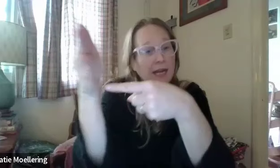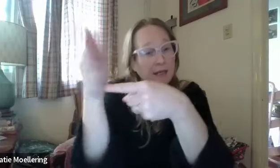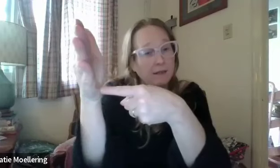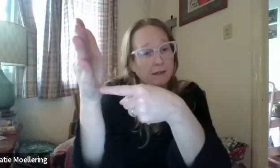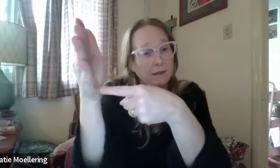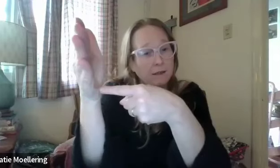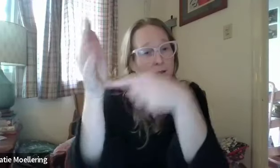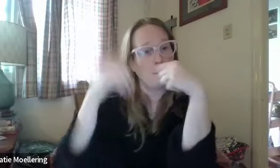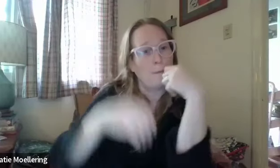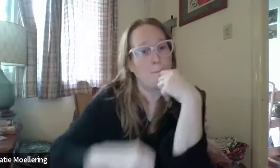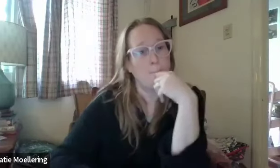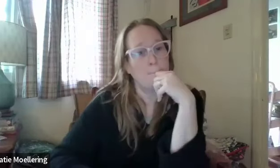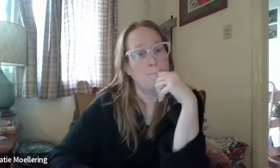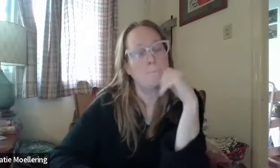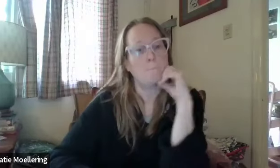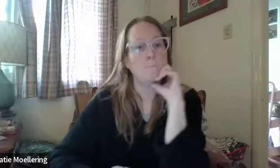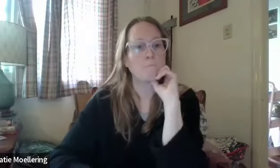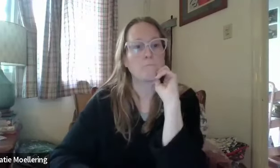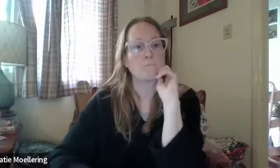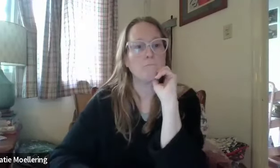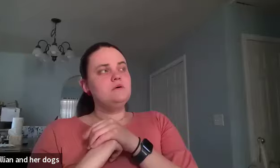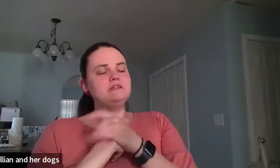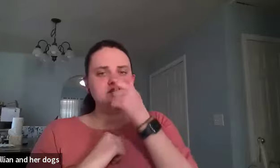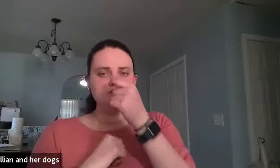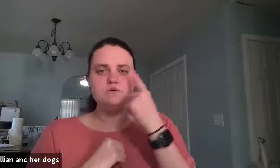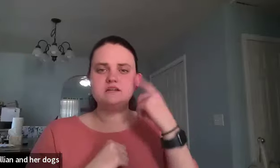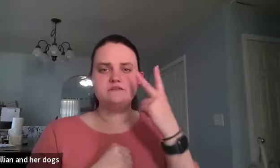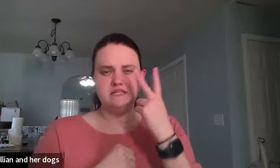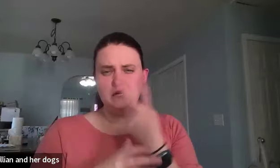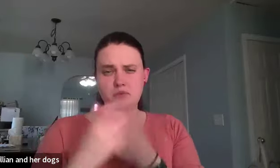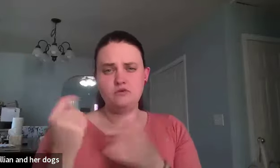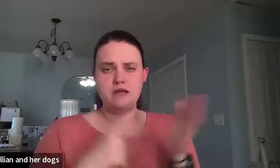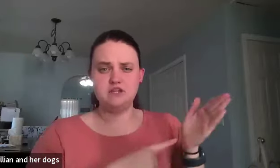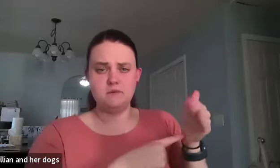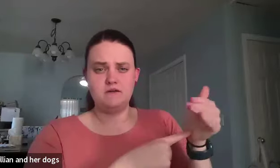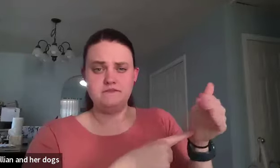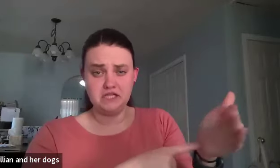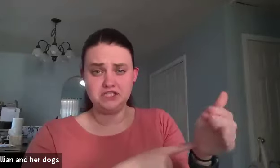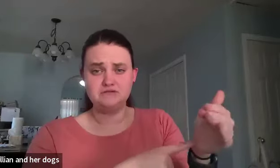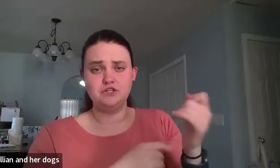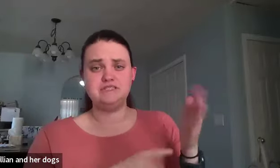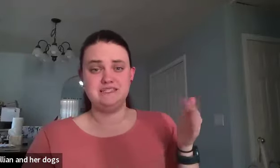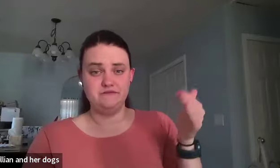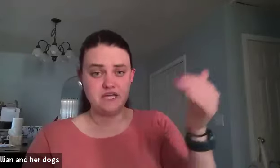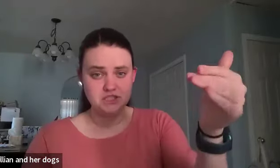sign. It's, it's an interesting one because I've seen it both ways, talking about fish versus